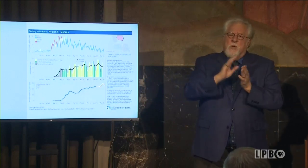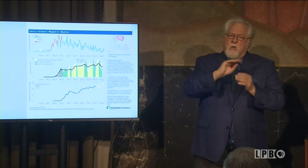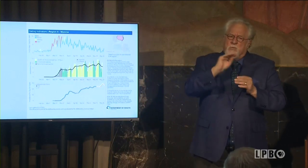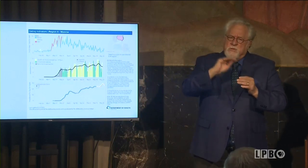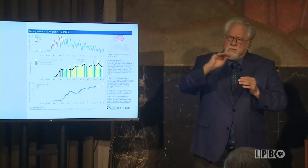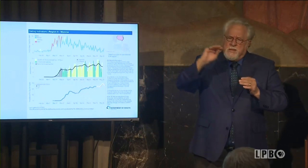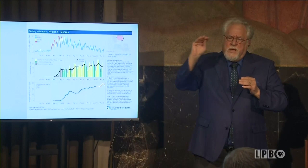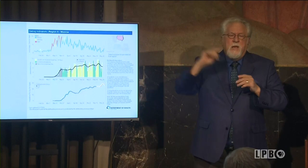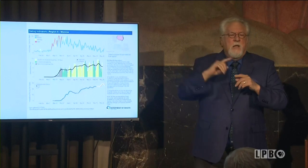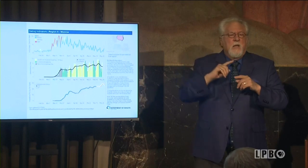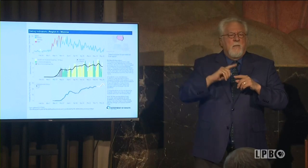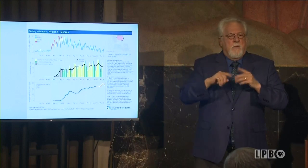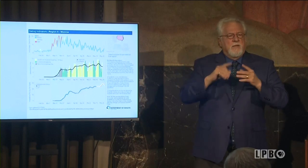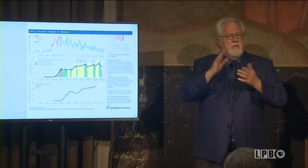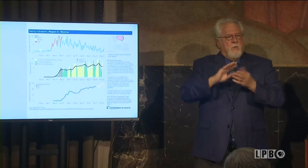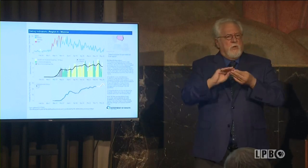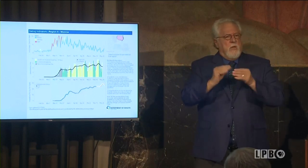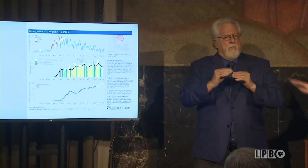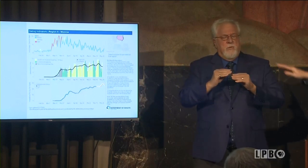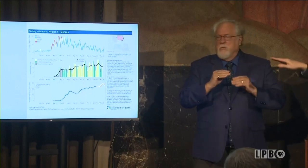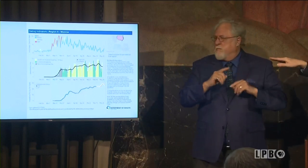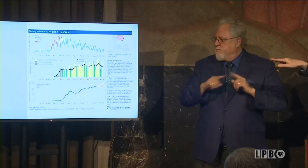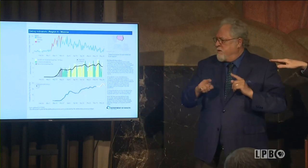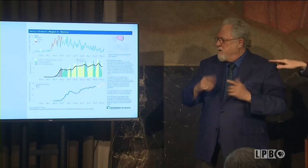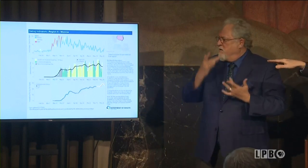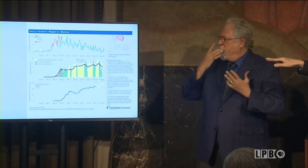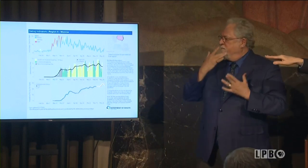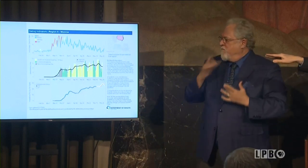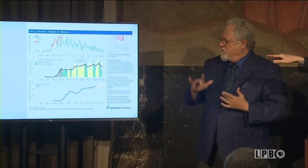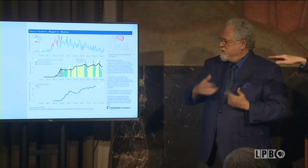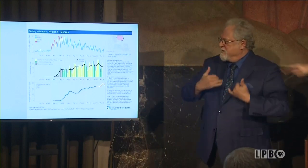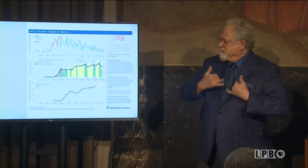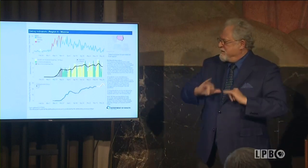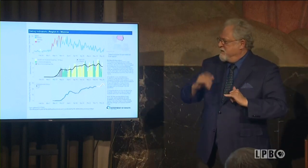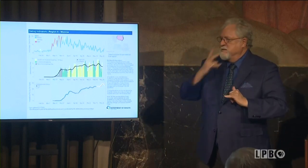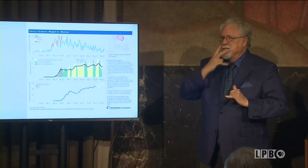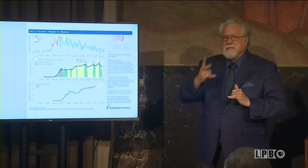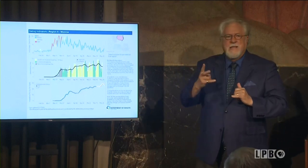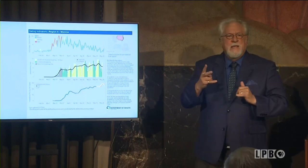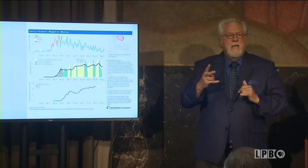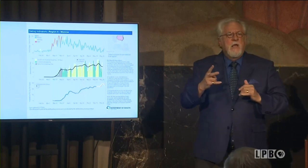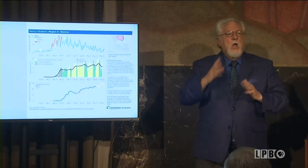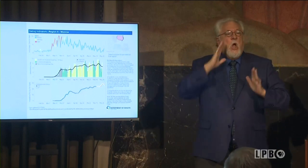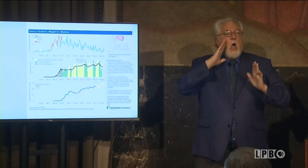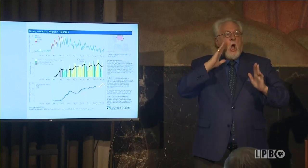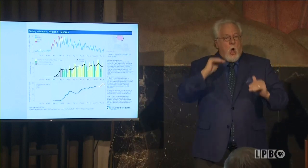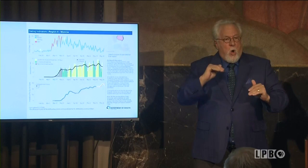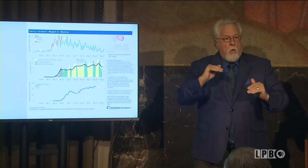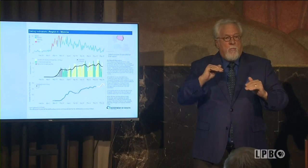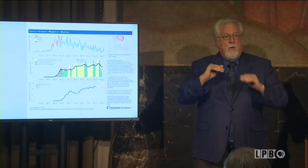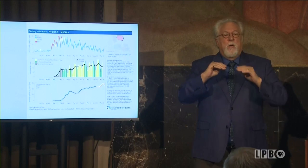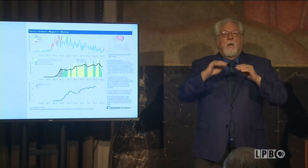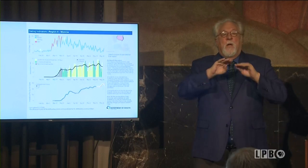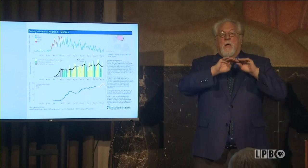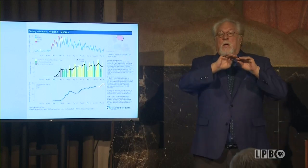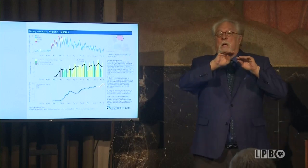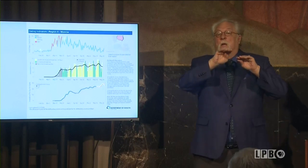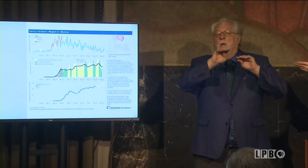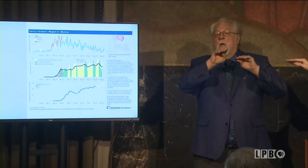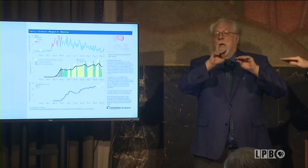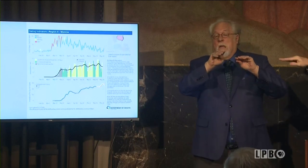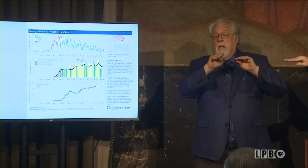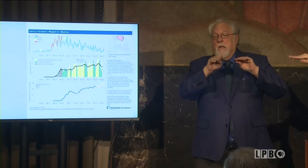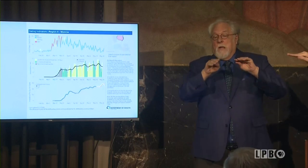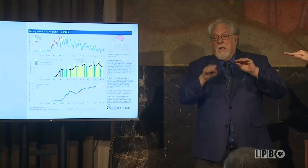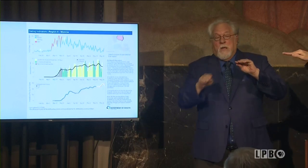and an absolute small number of increases. Fortunately, though, we're starting to see what we hope is the beginning of a bending of the curve